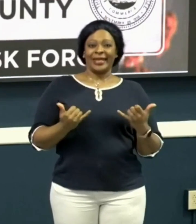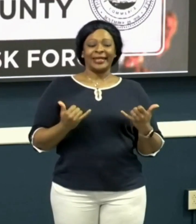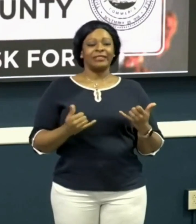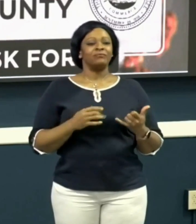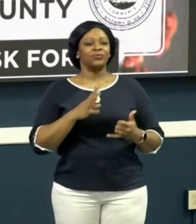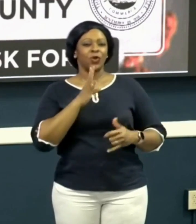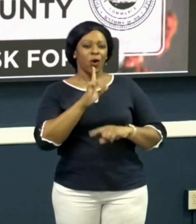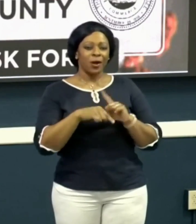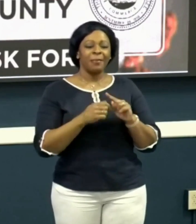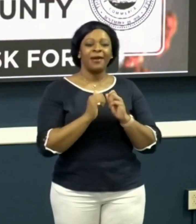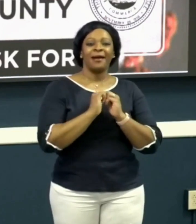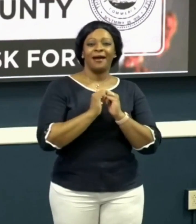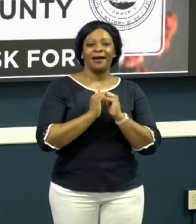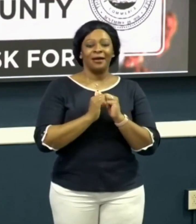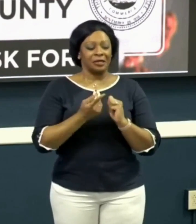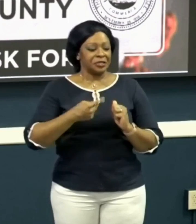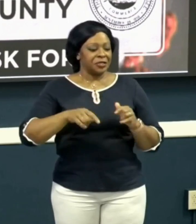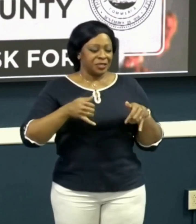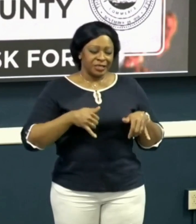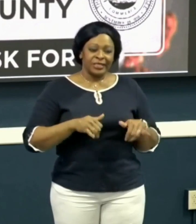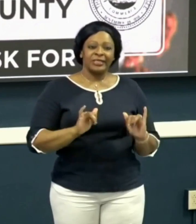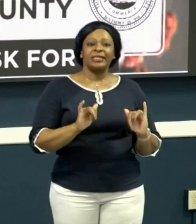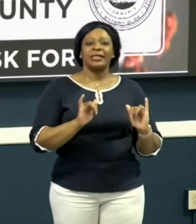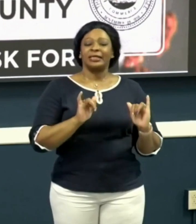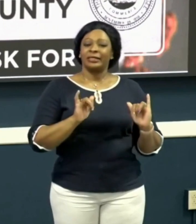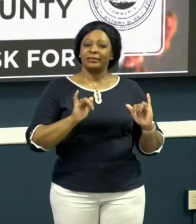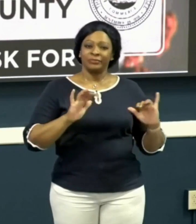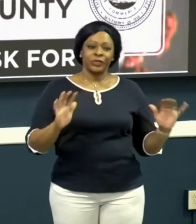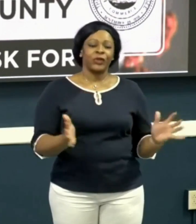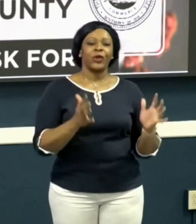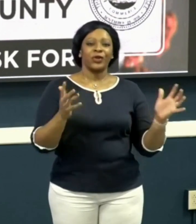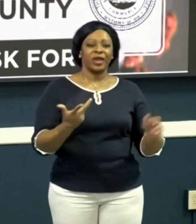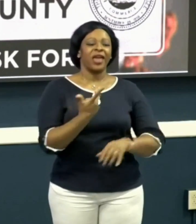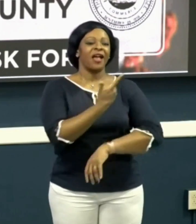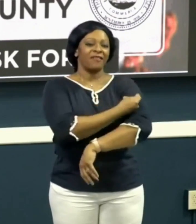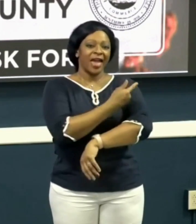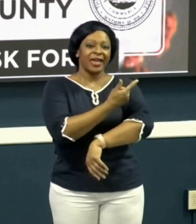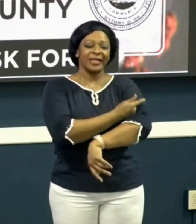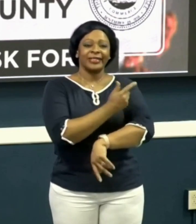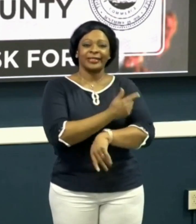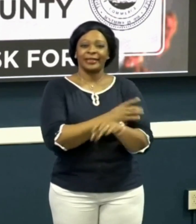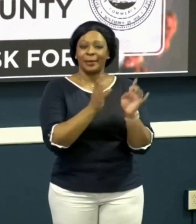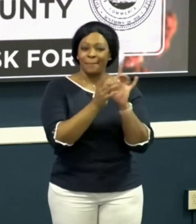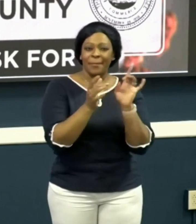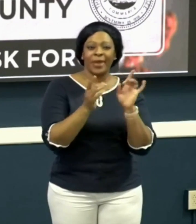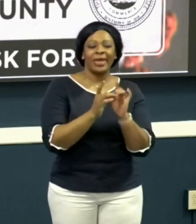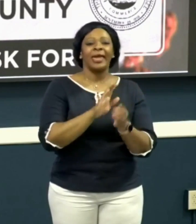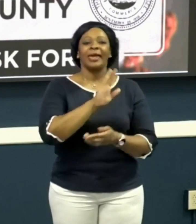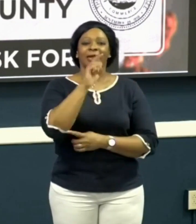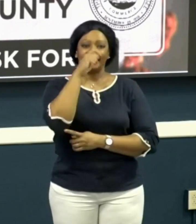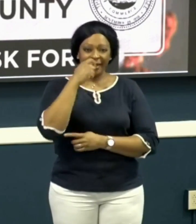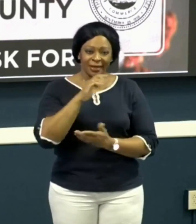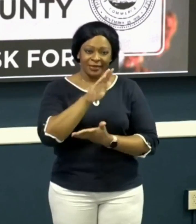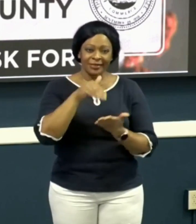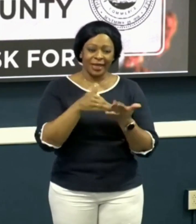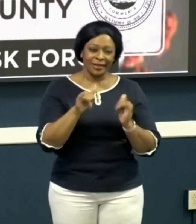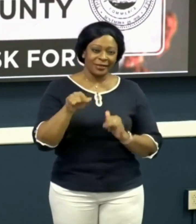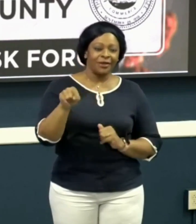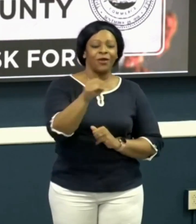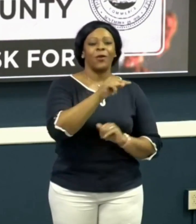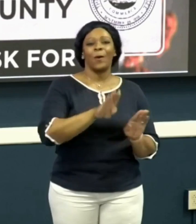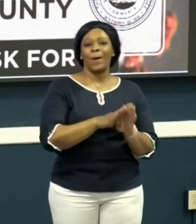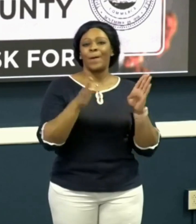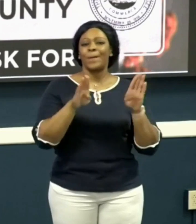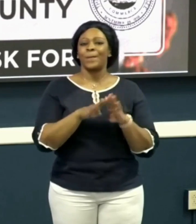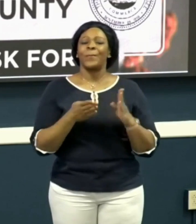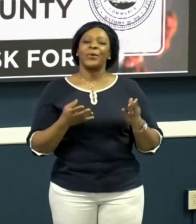talking about how, you know, you guys are still pushing out the vaccination message and more testing sites are still being open, you know,